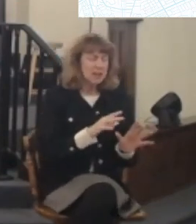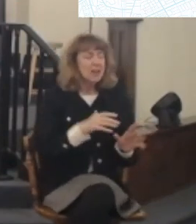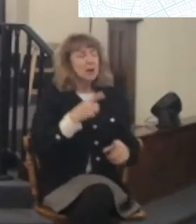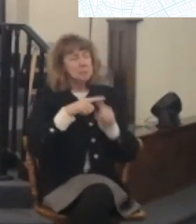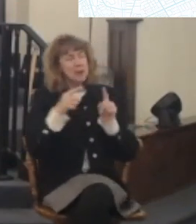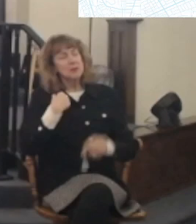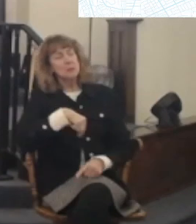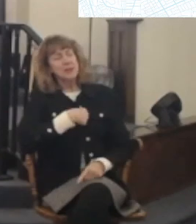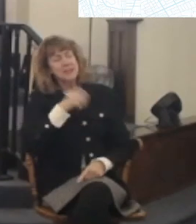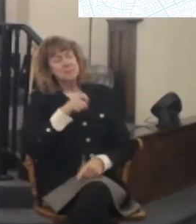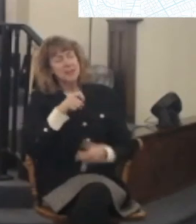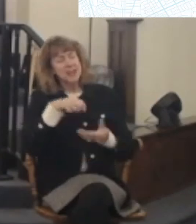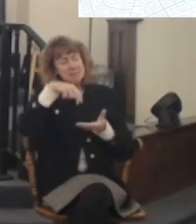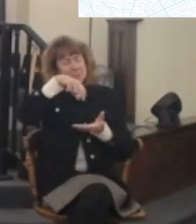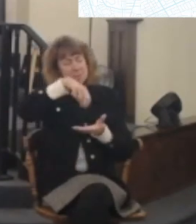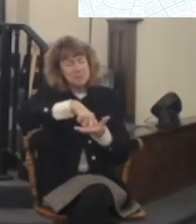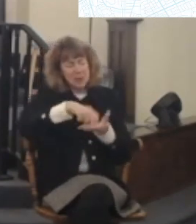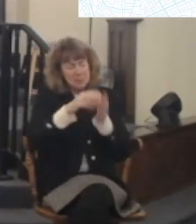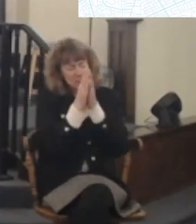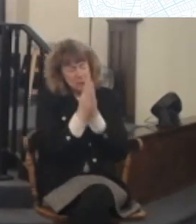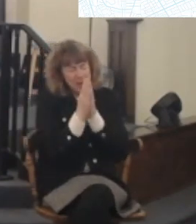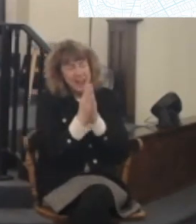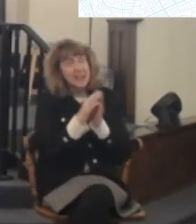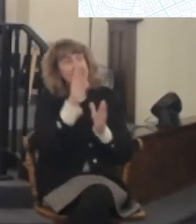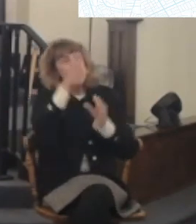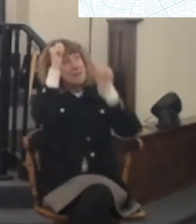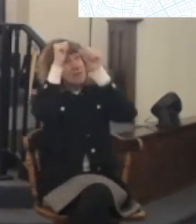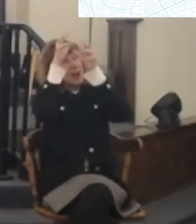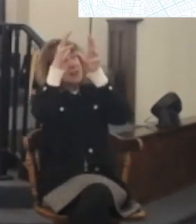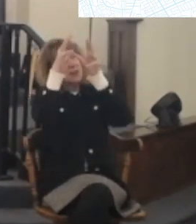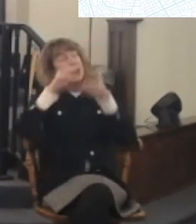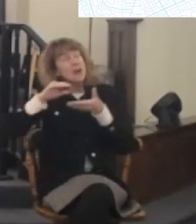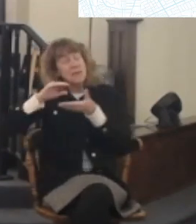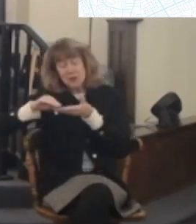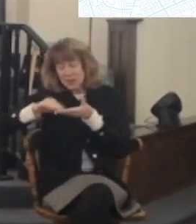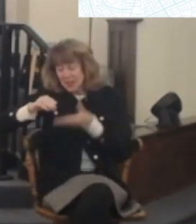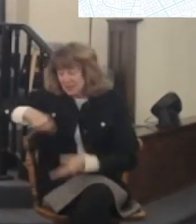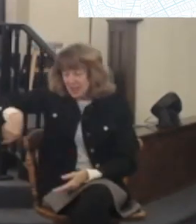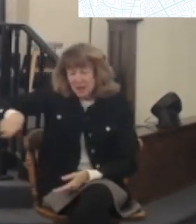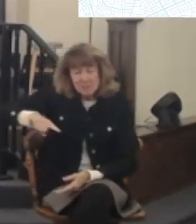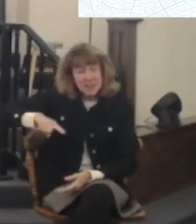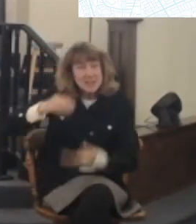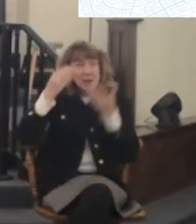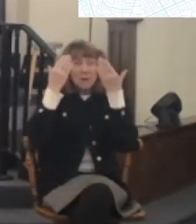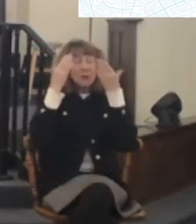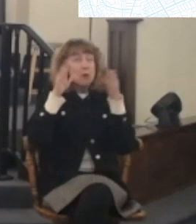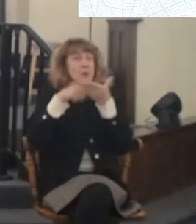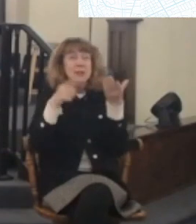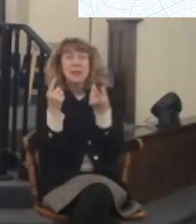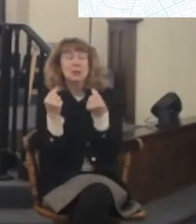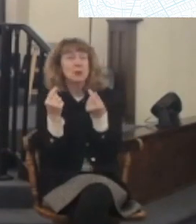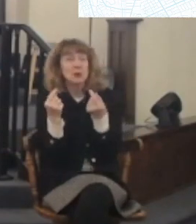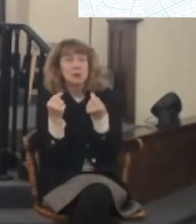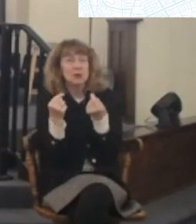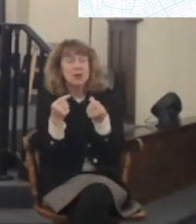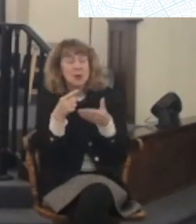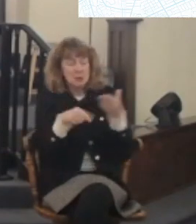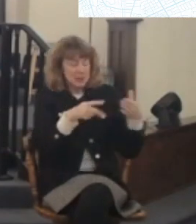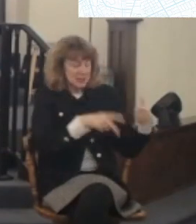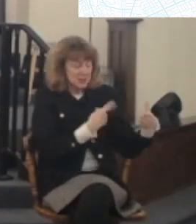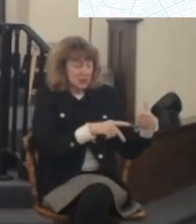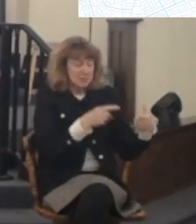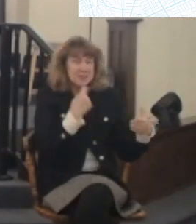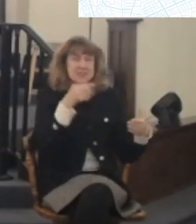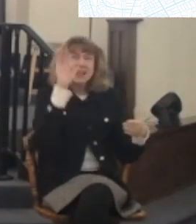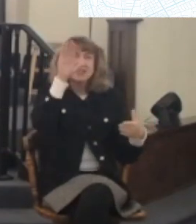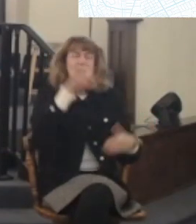on our knees praying, Father, forgive them. They do not know what they are doing. Or what the psalmist says,